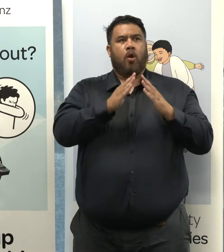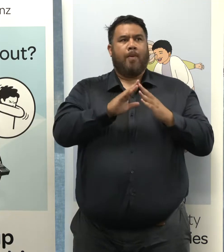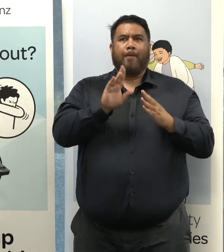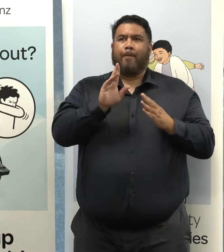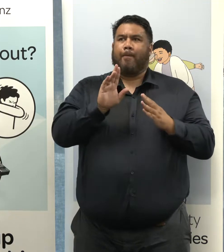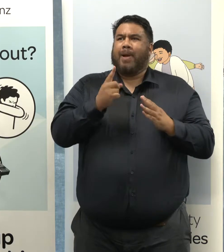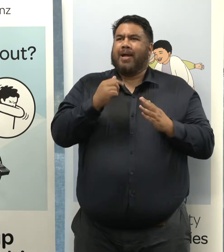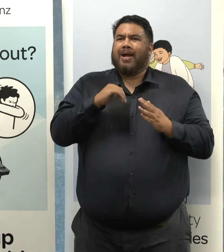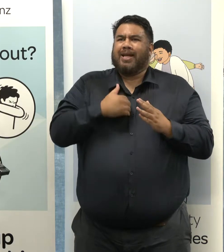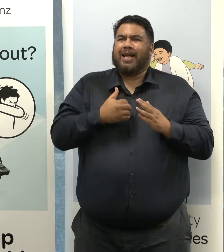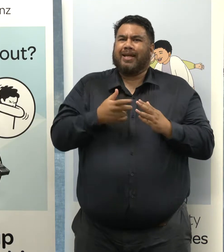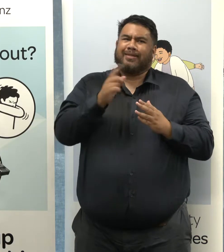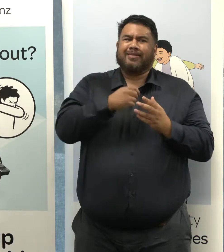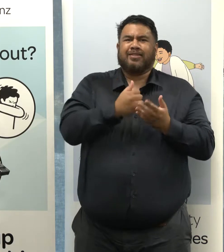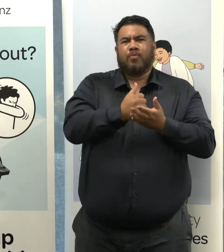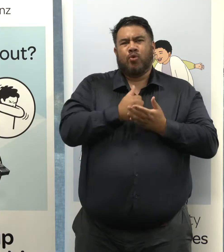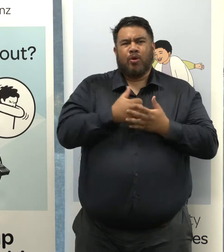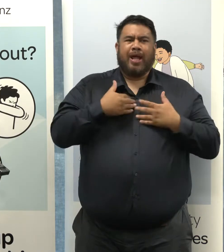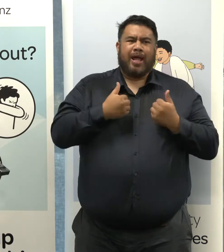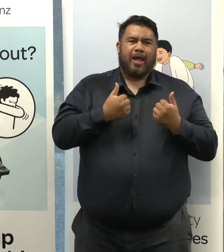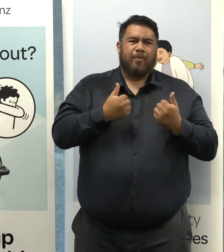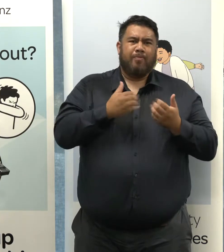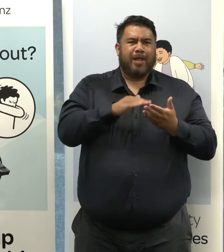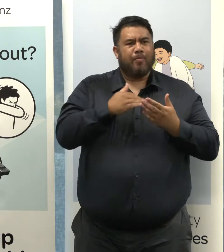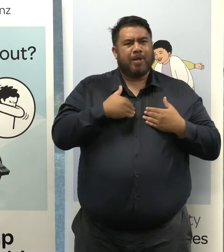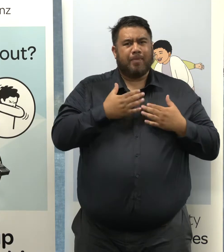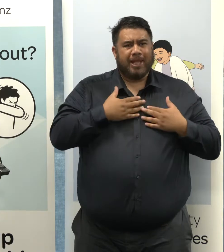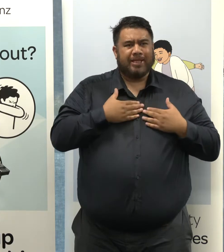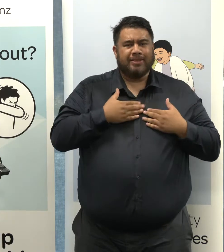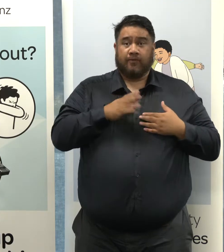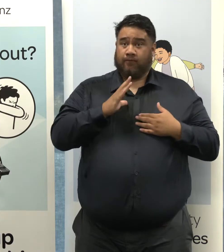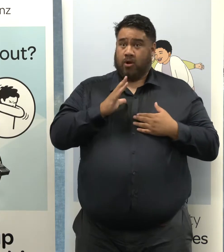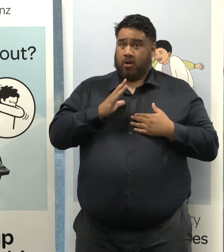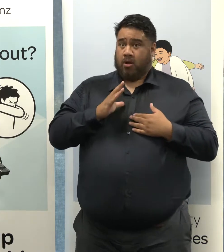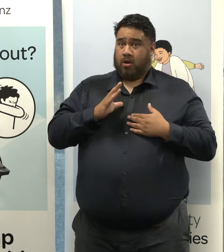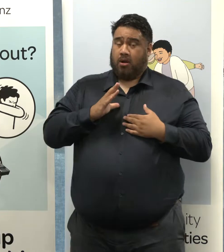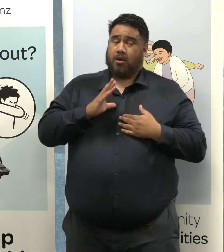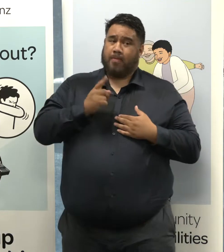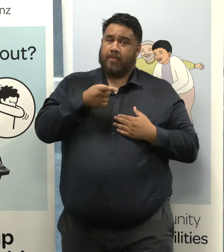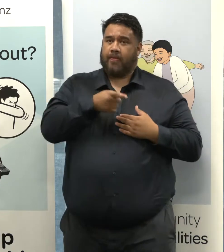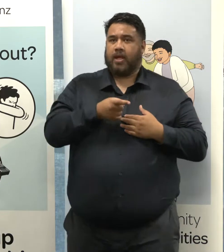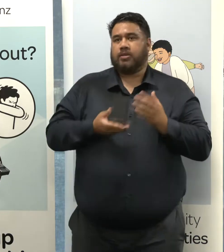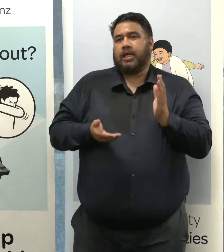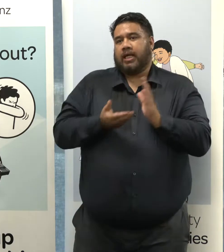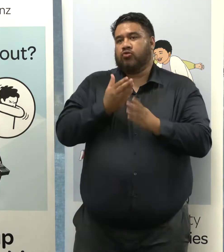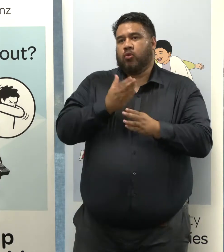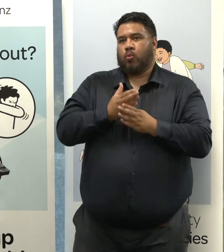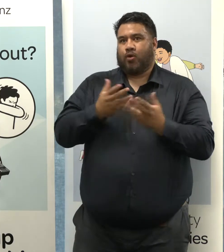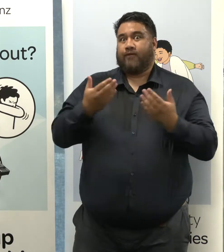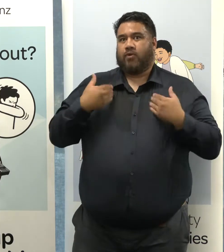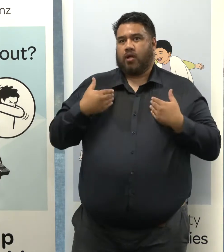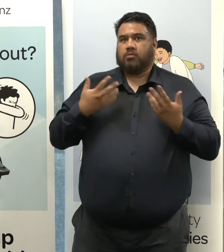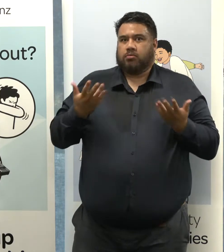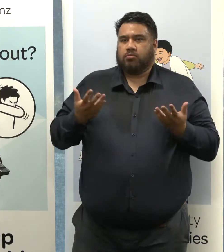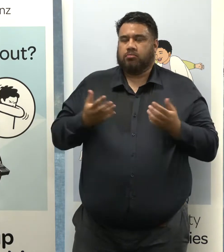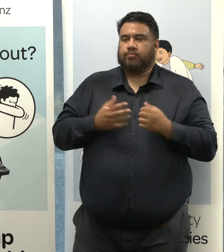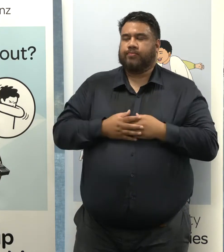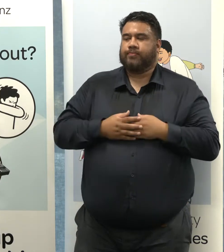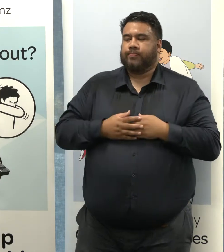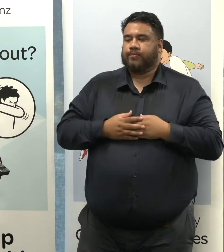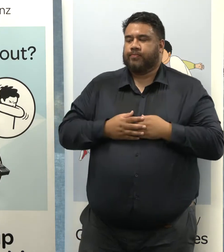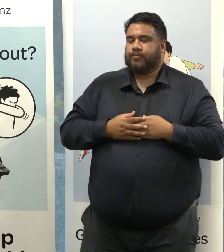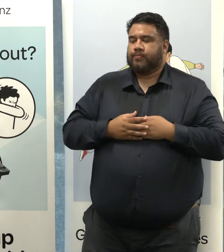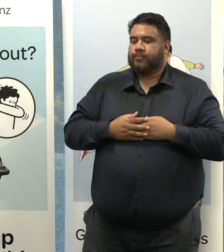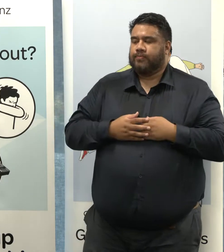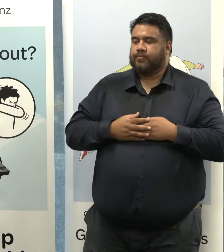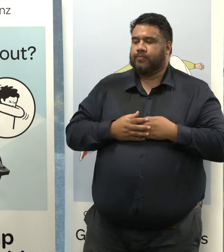people will seek that out through their general practice, and that's okay, but it's still another bit of the work that we end up doing. The other thing that we've